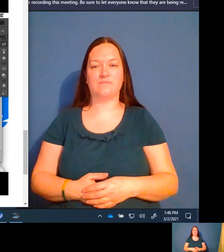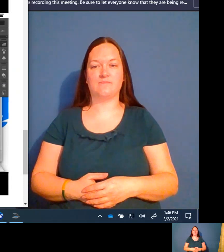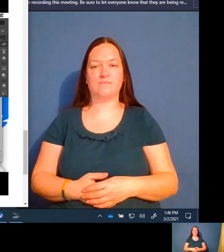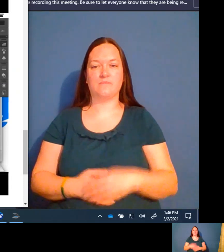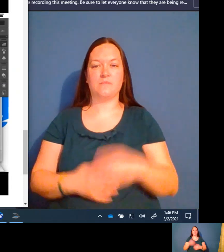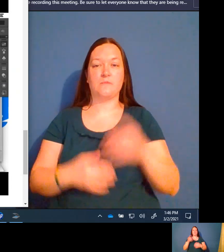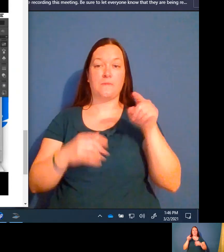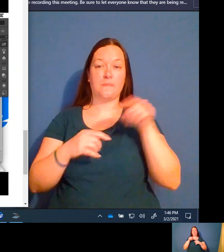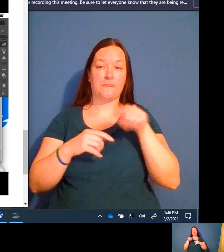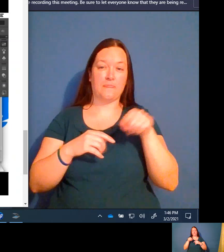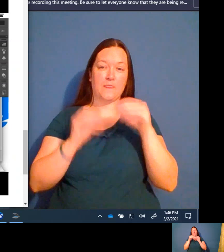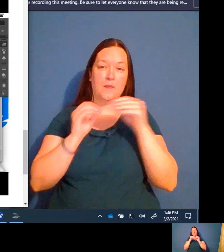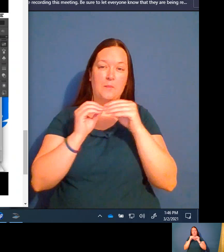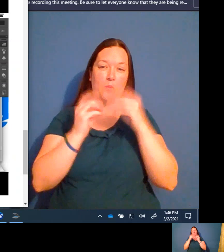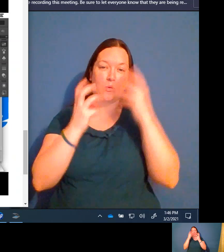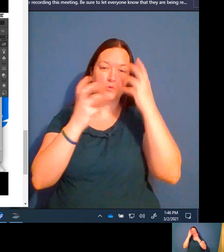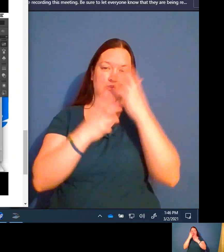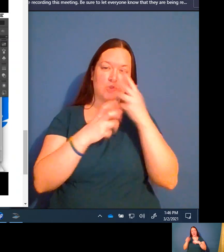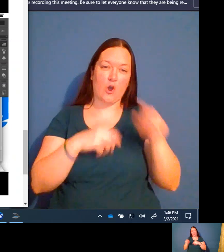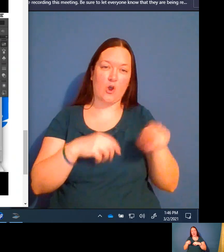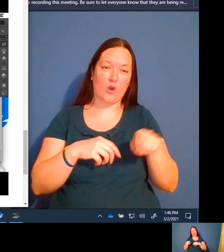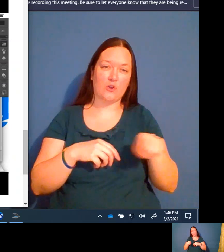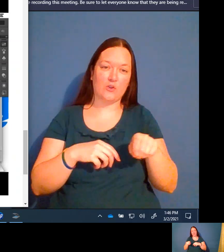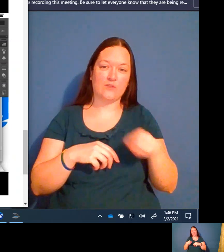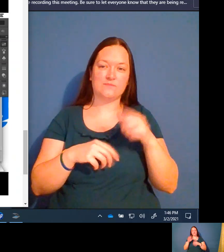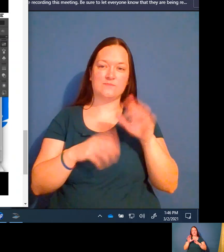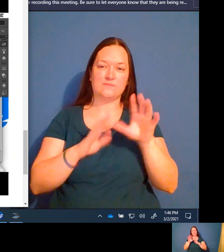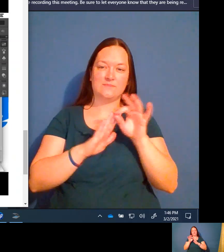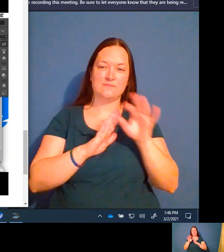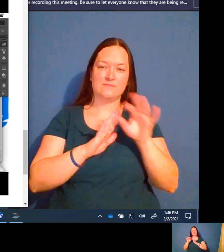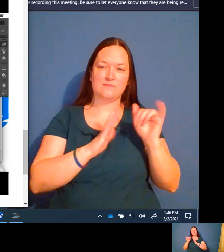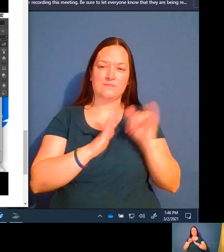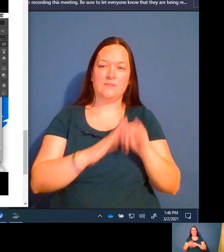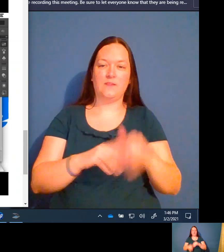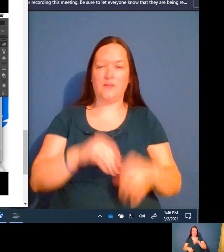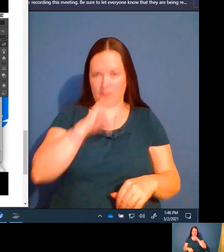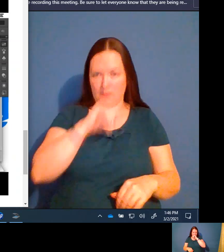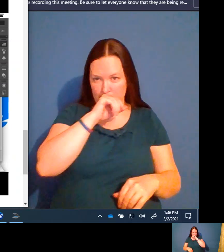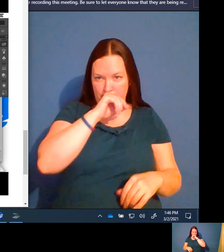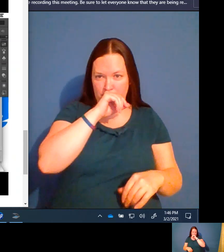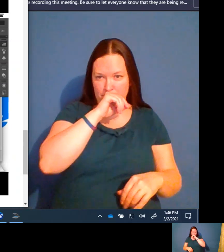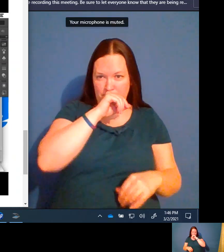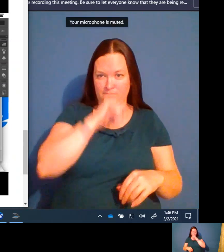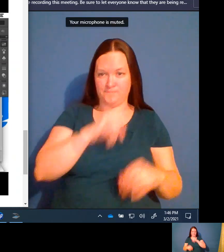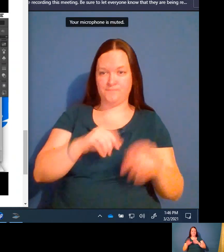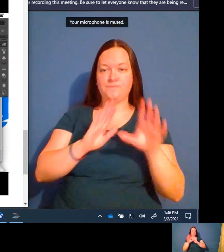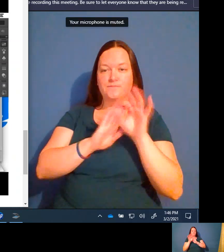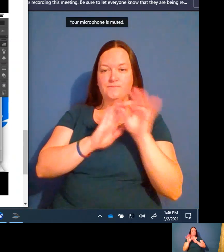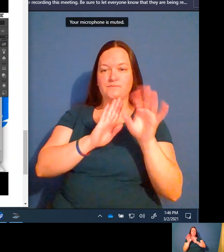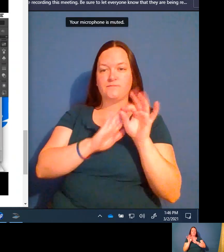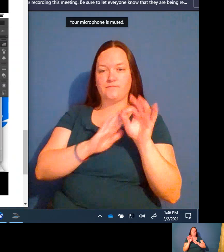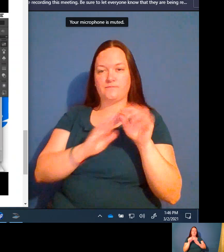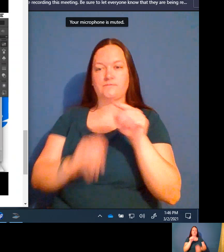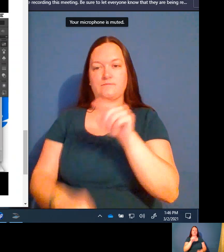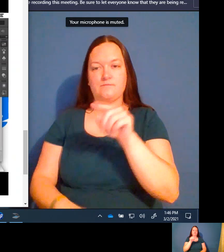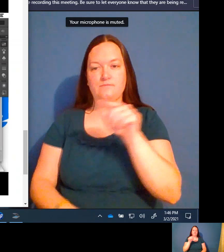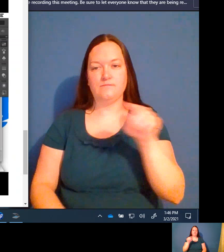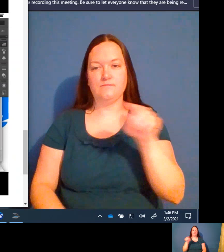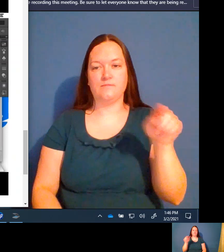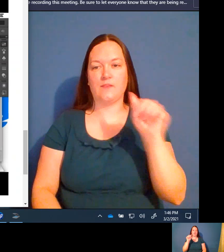make it a little more obvious. I'm going to start making this dark area at the bottom so you can see that better. So I get my direct